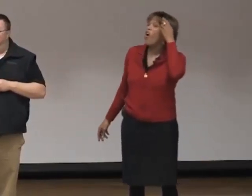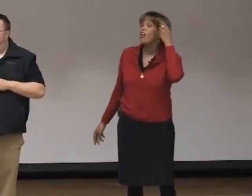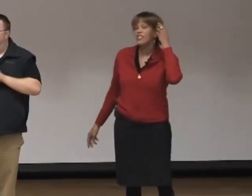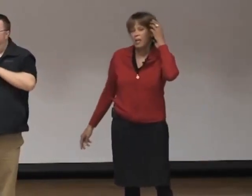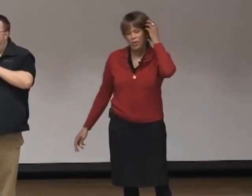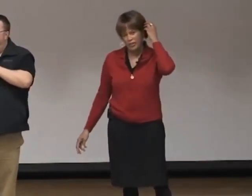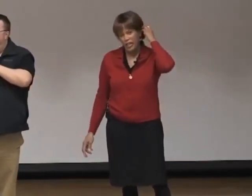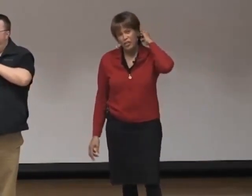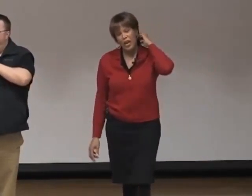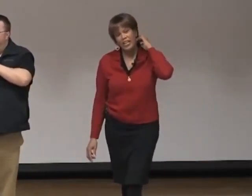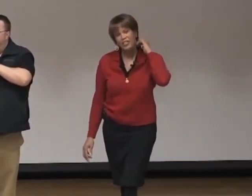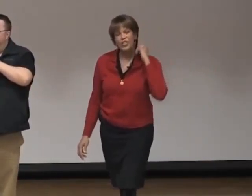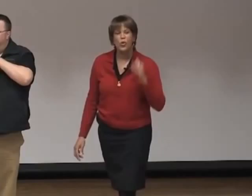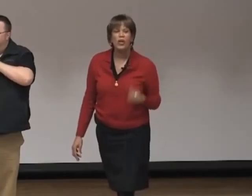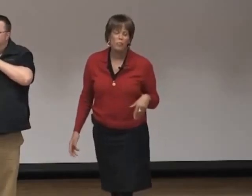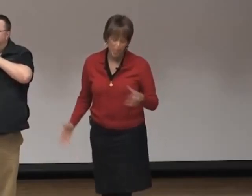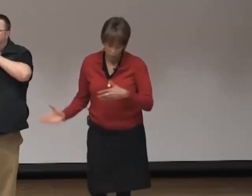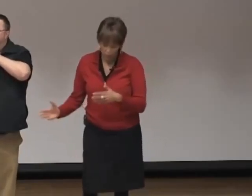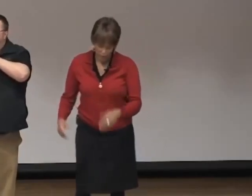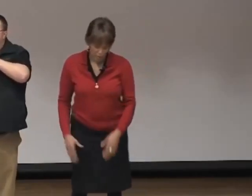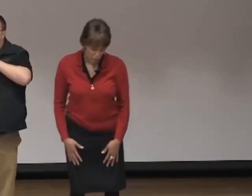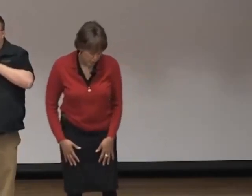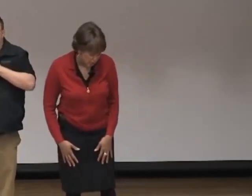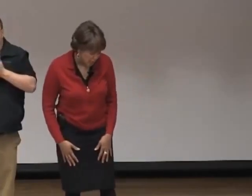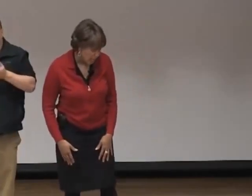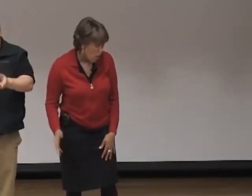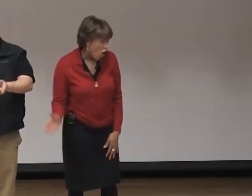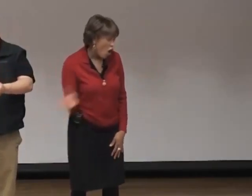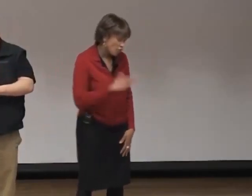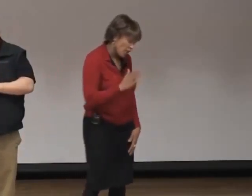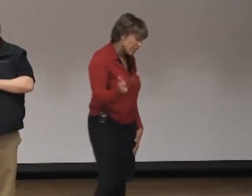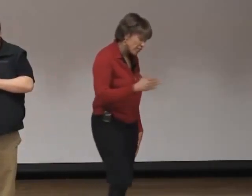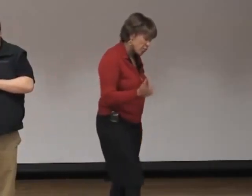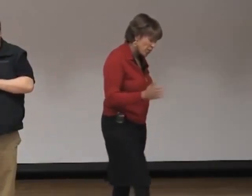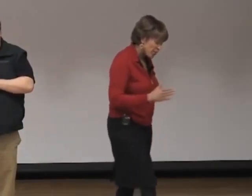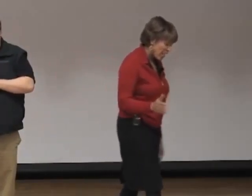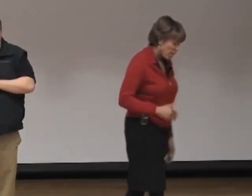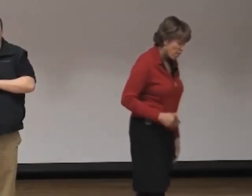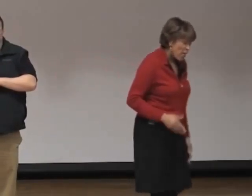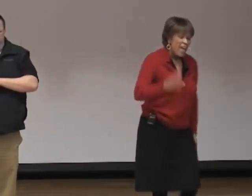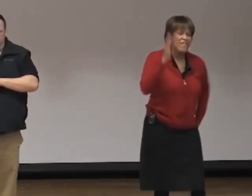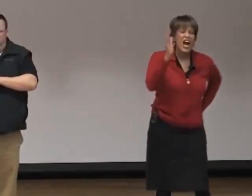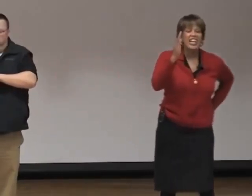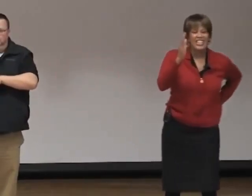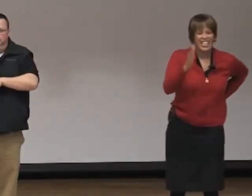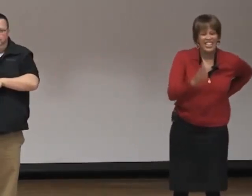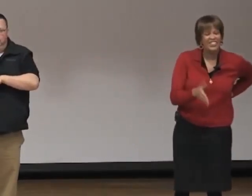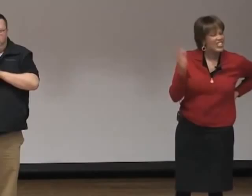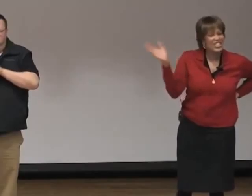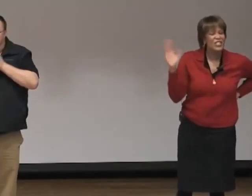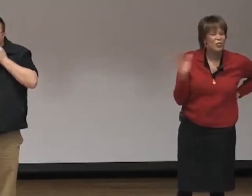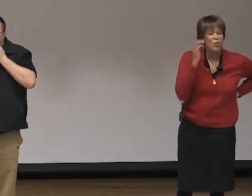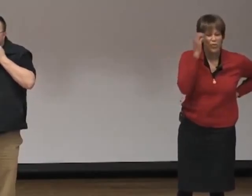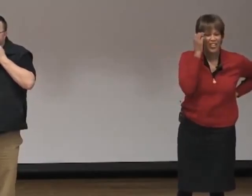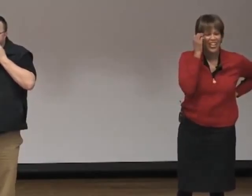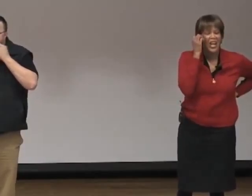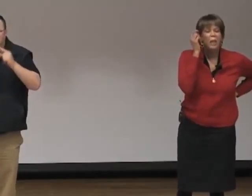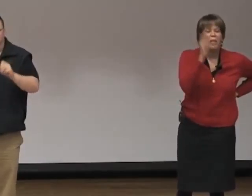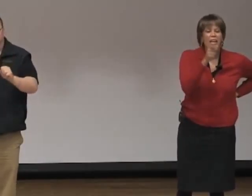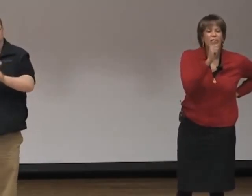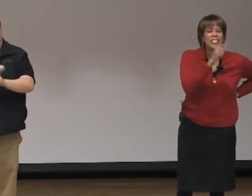fought back and forth all summer, trying to get this story. Peter was my news director at the time, all trying to get this story on the air. Finally, and this is the